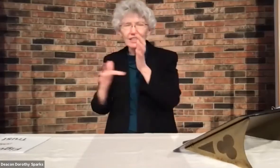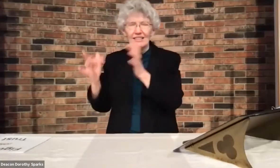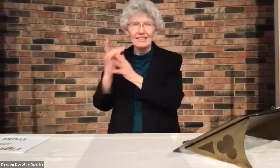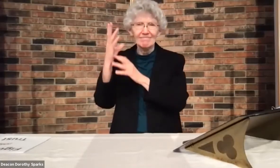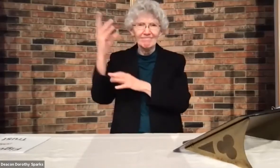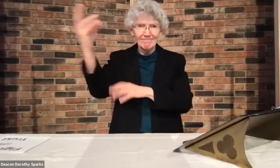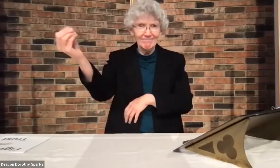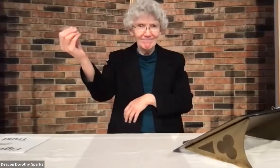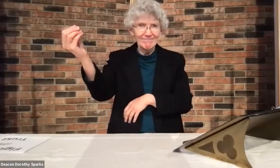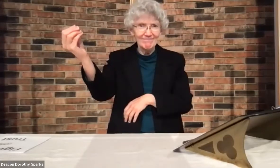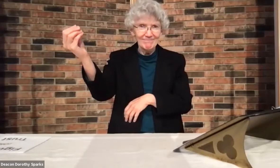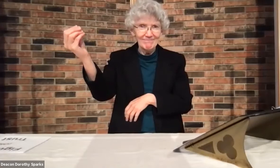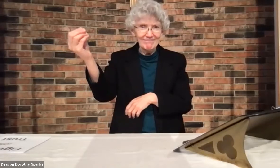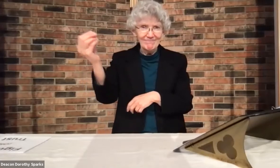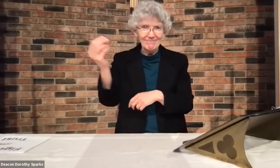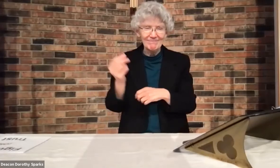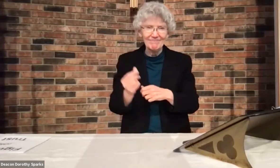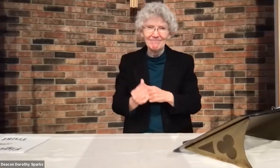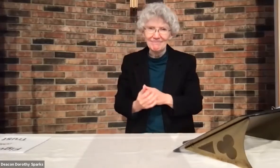and followed Jesus.